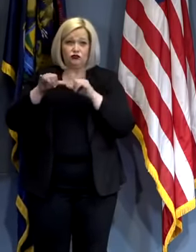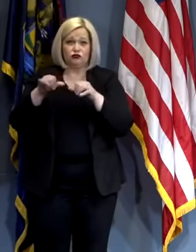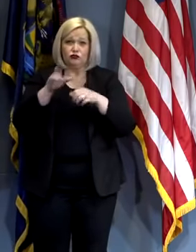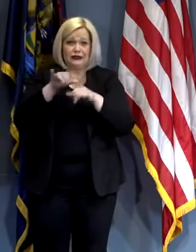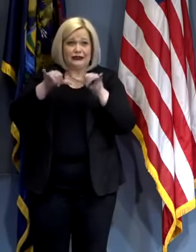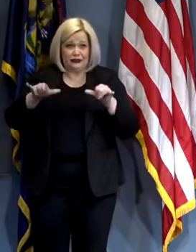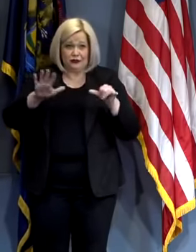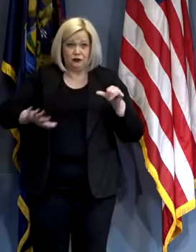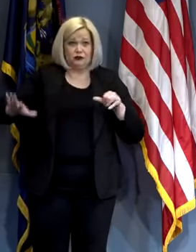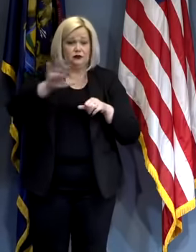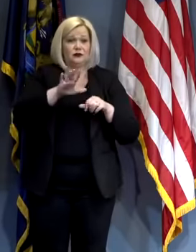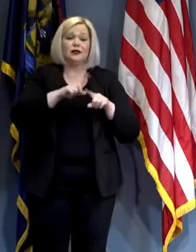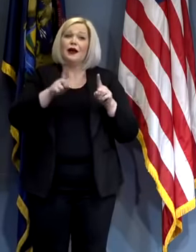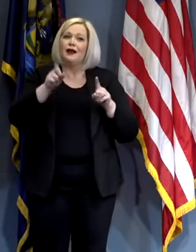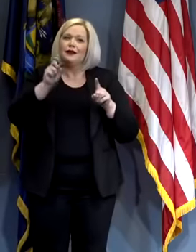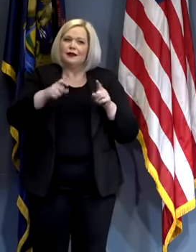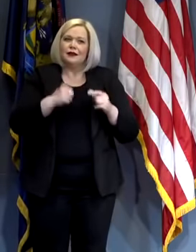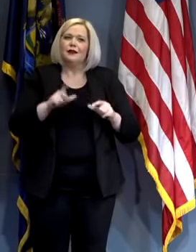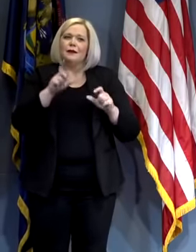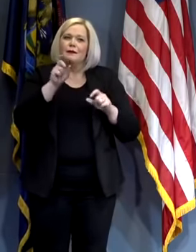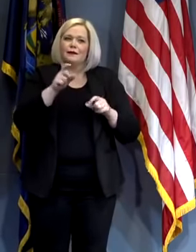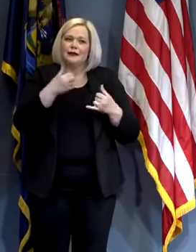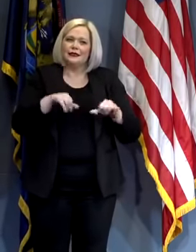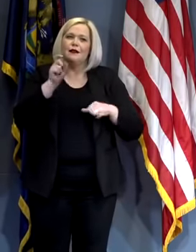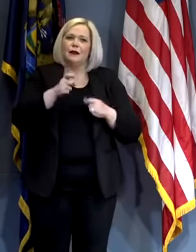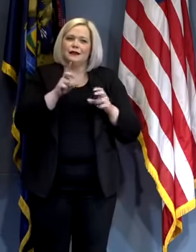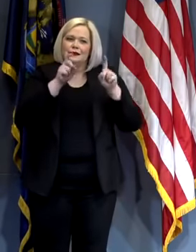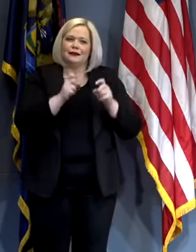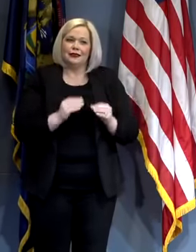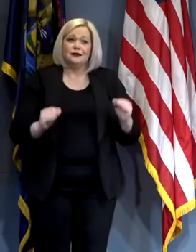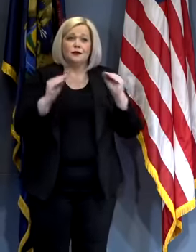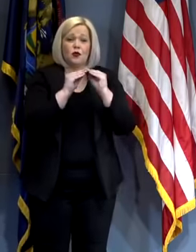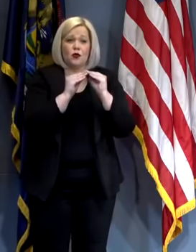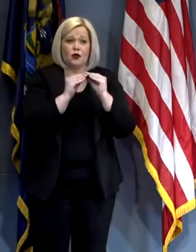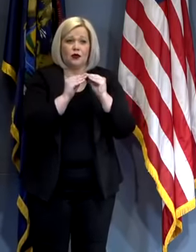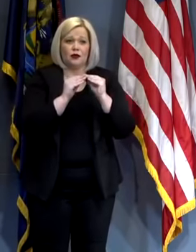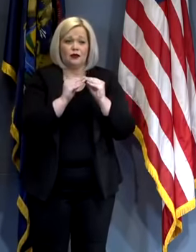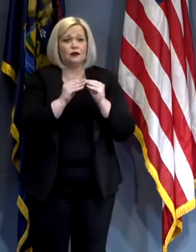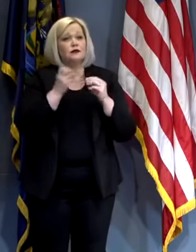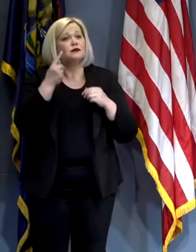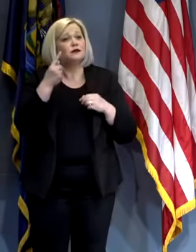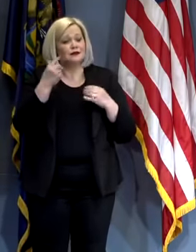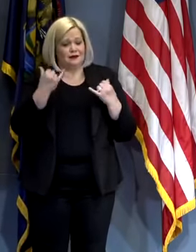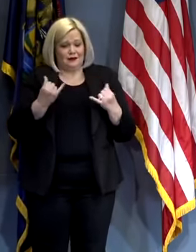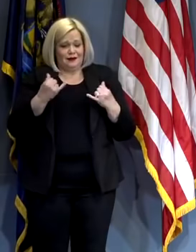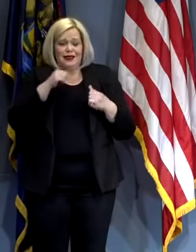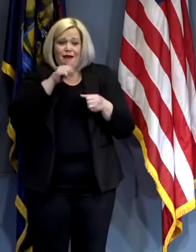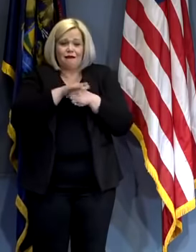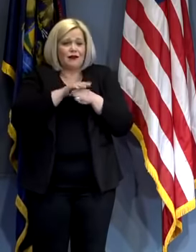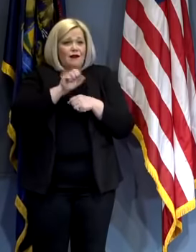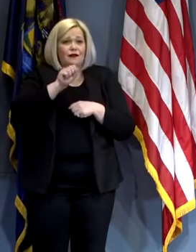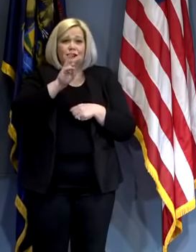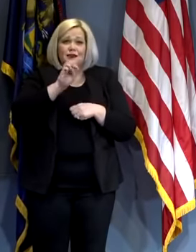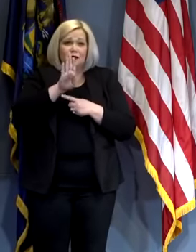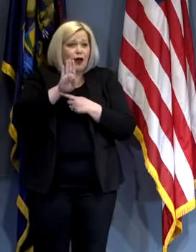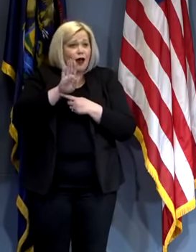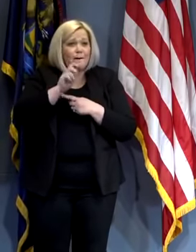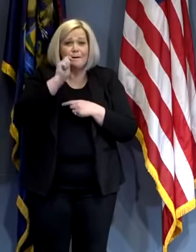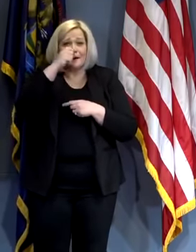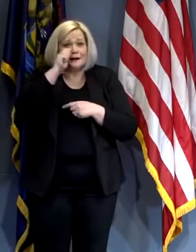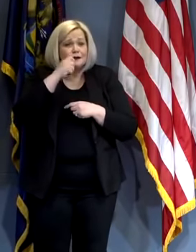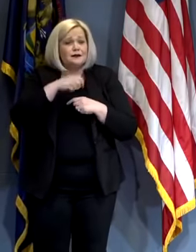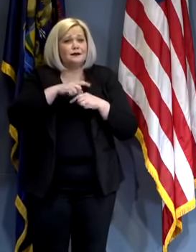go. And while we have been limited by supplies like swabs and testing reagents, we still want anyone who